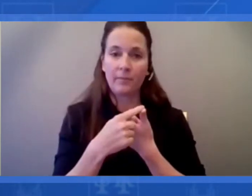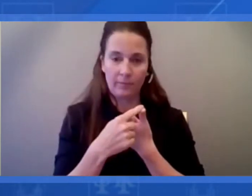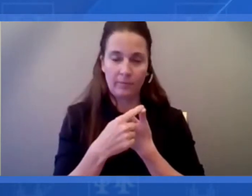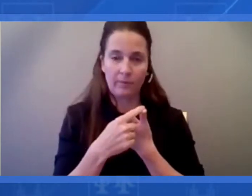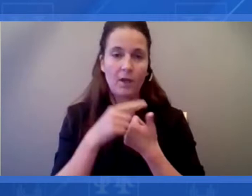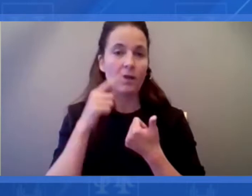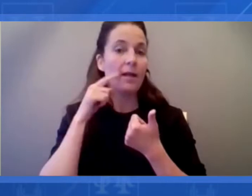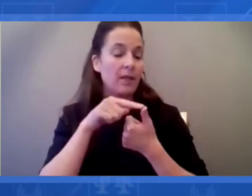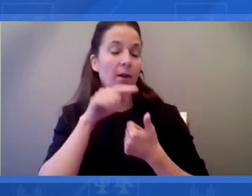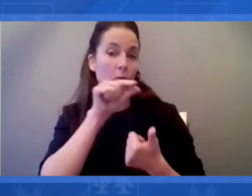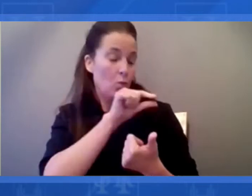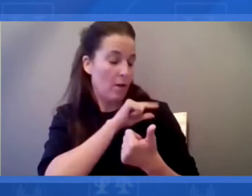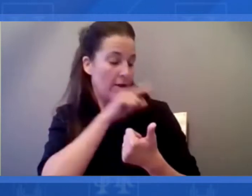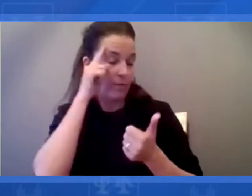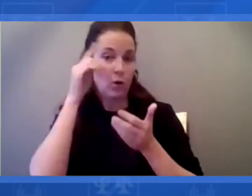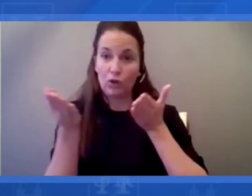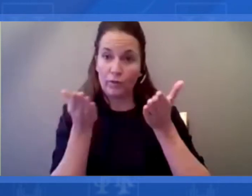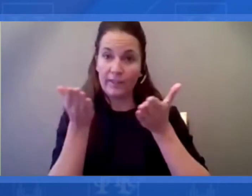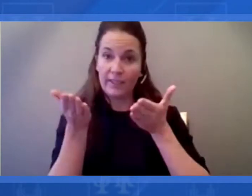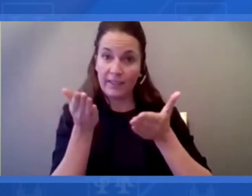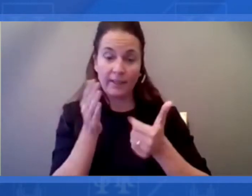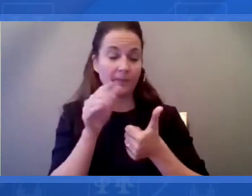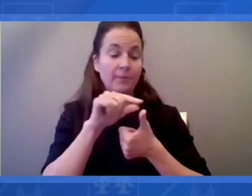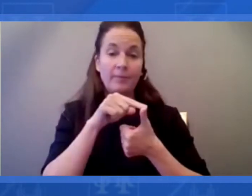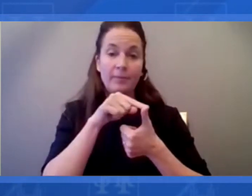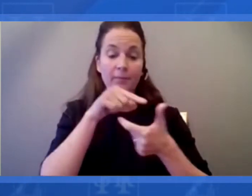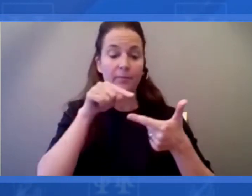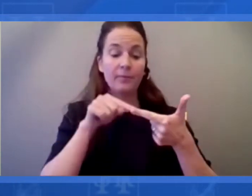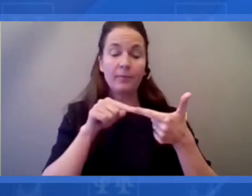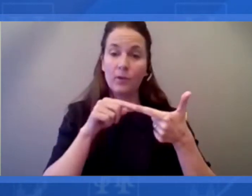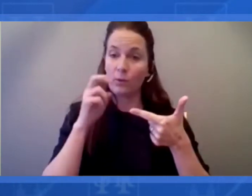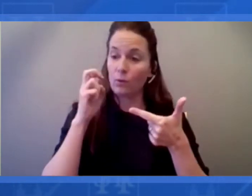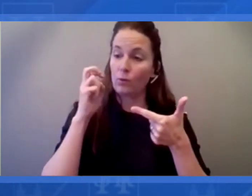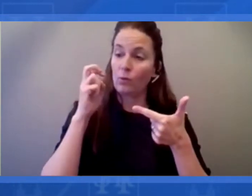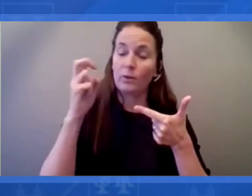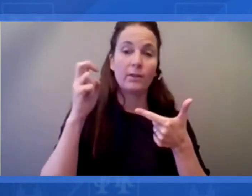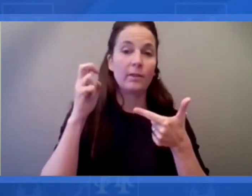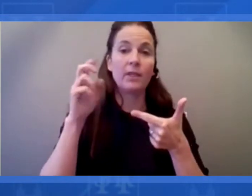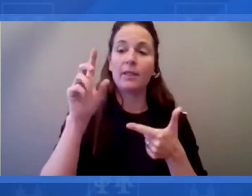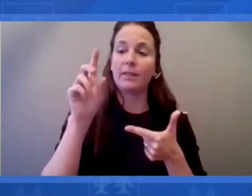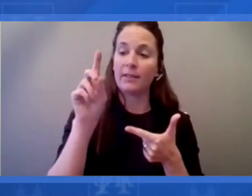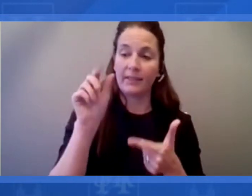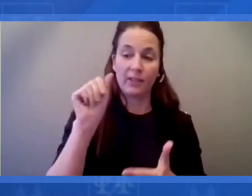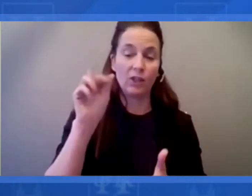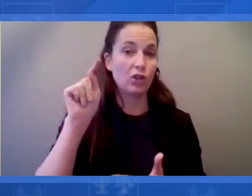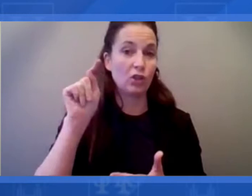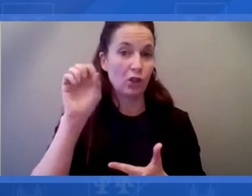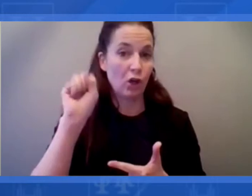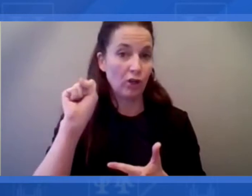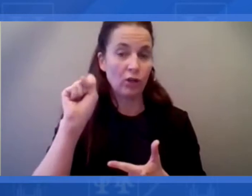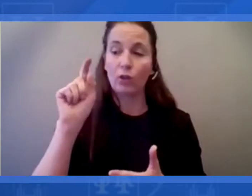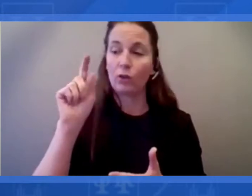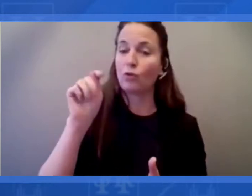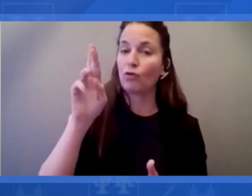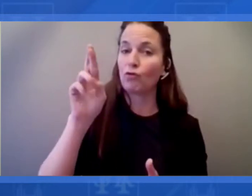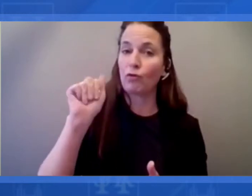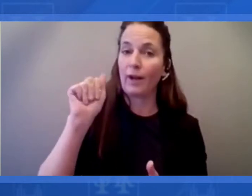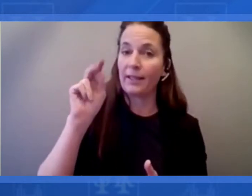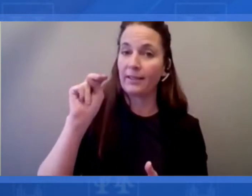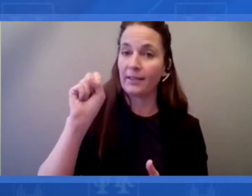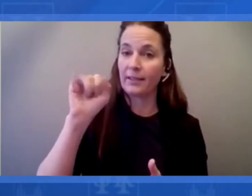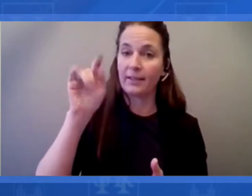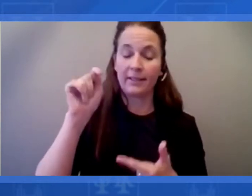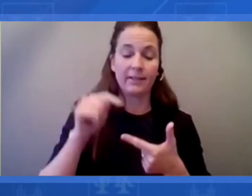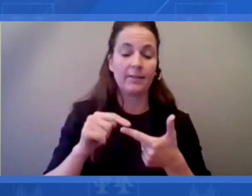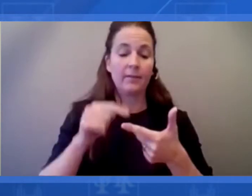service completed by ATS, trips are delivered by DARTS Transit, and the DARTS fleet